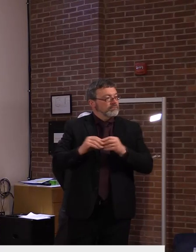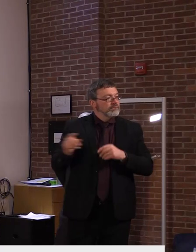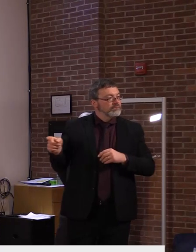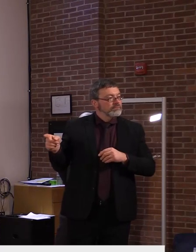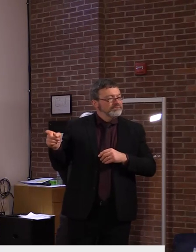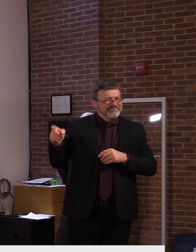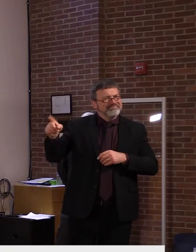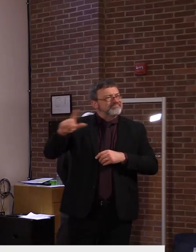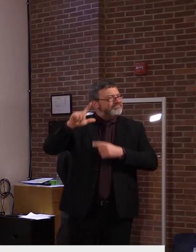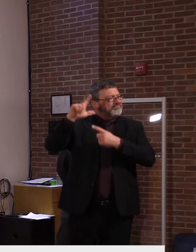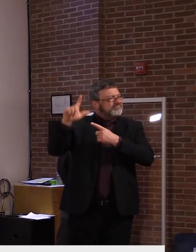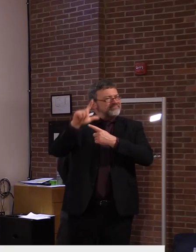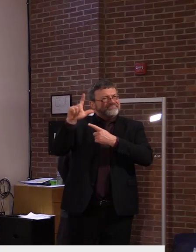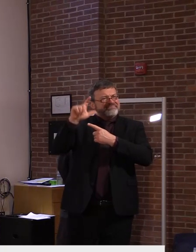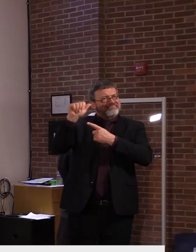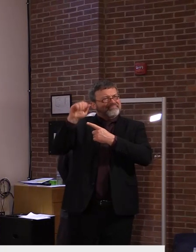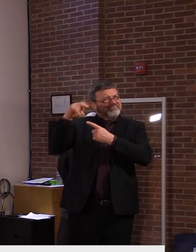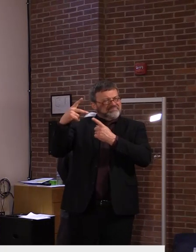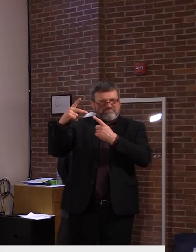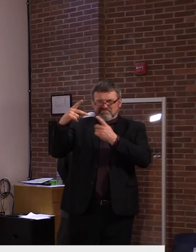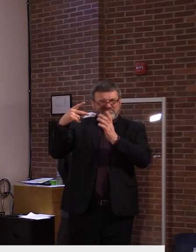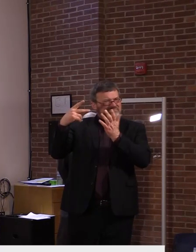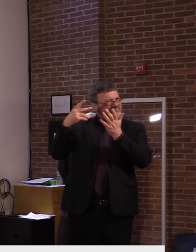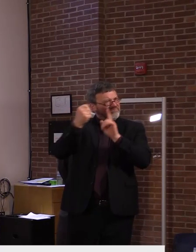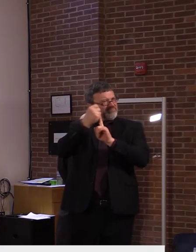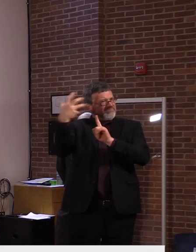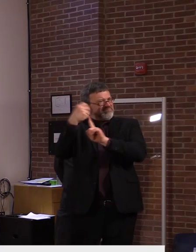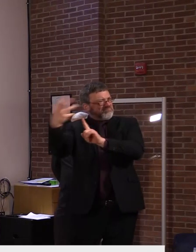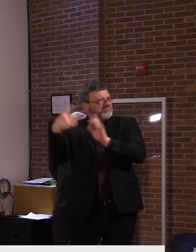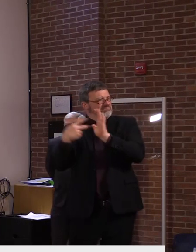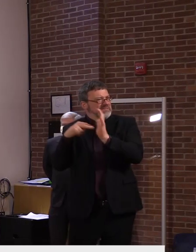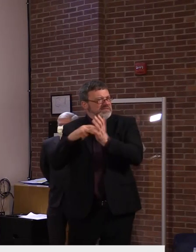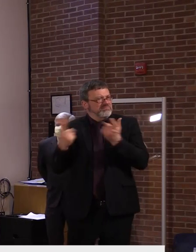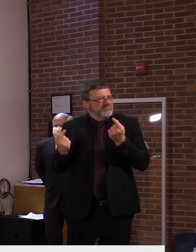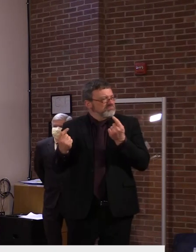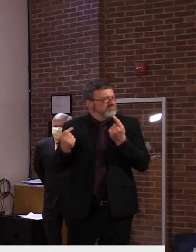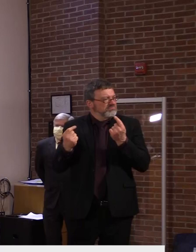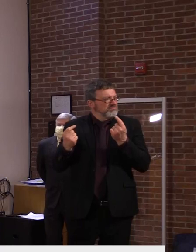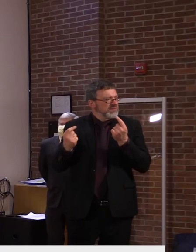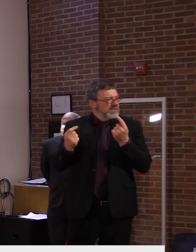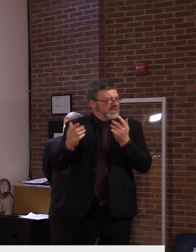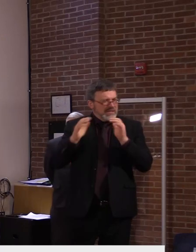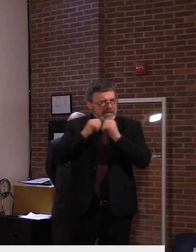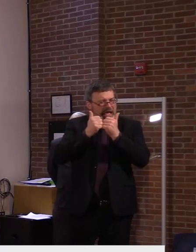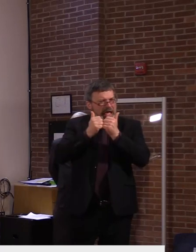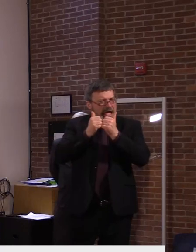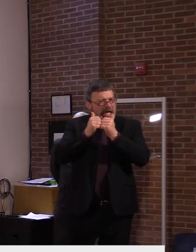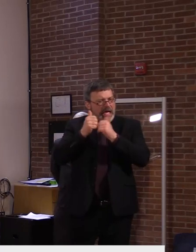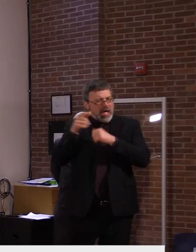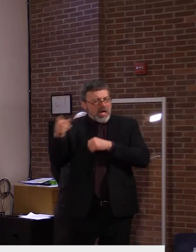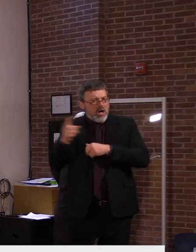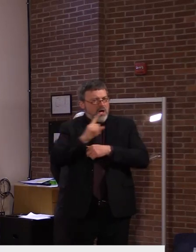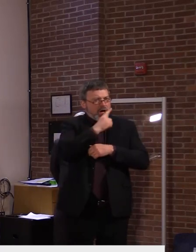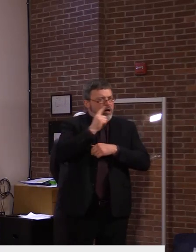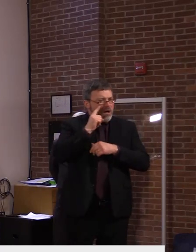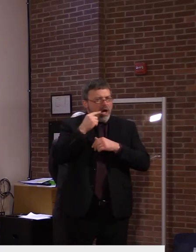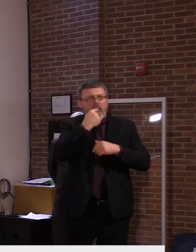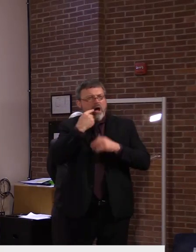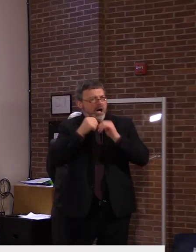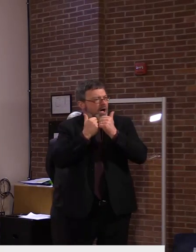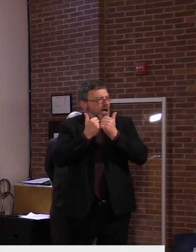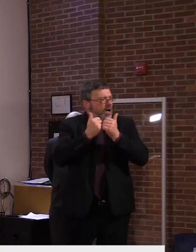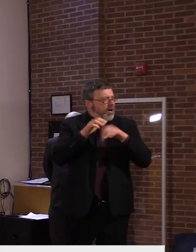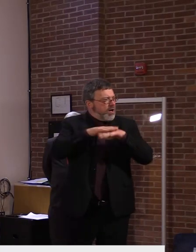be questioning what those are, how they work, and how that's different than an antigen test, but also having the same accuracy as